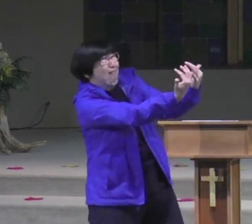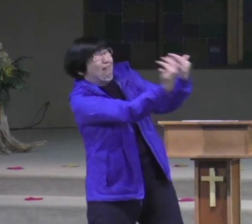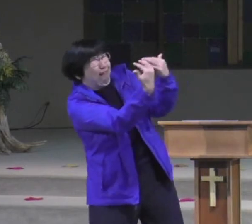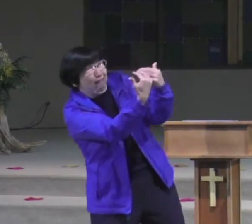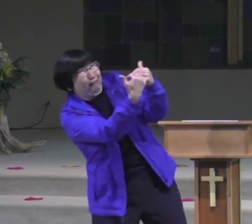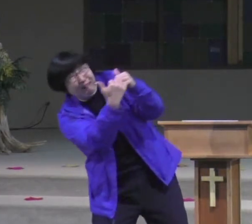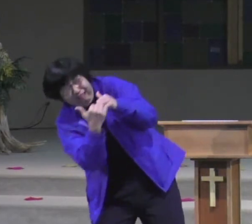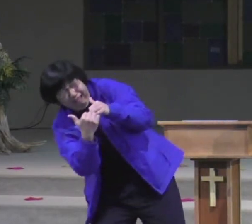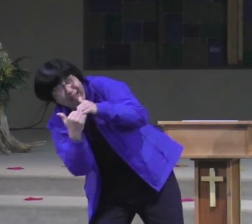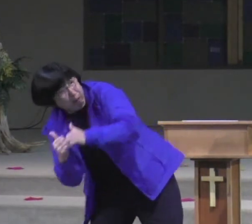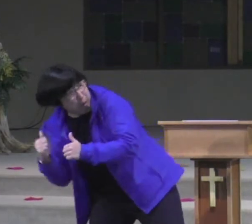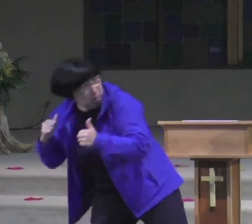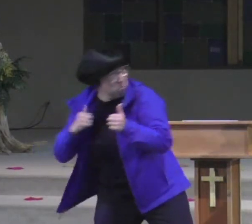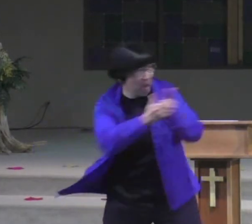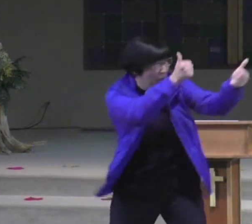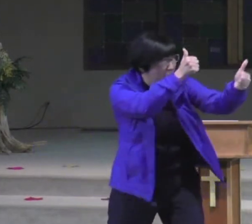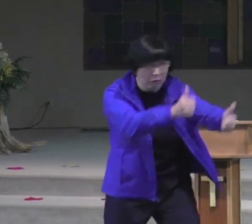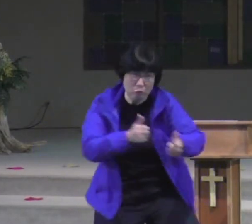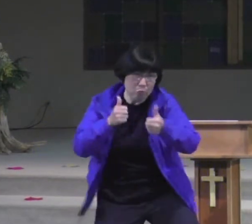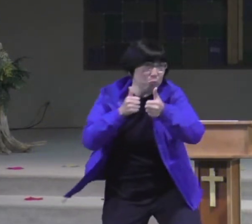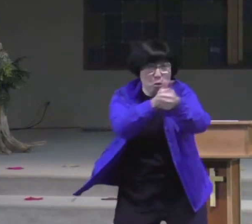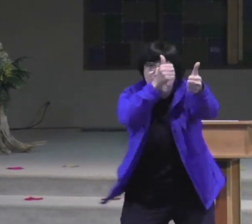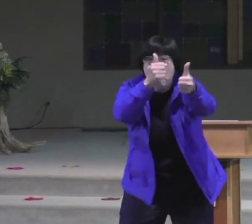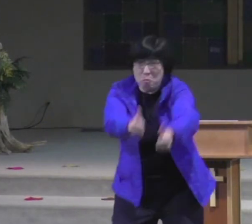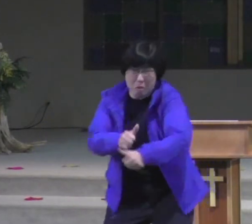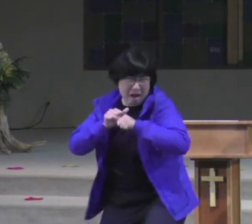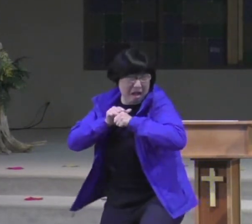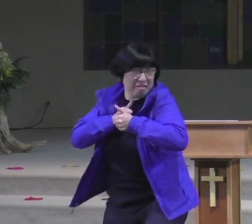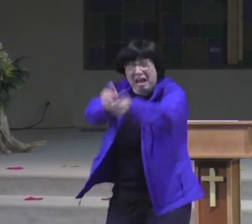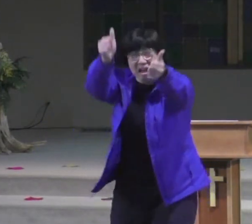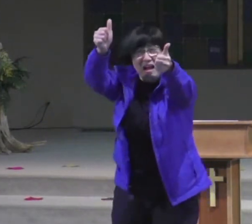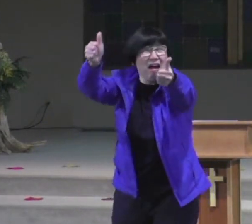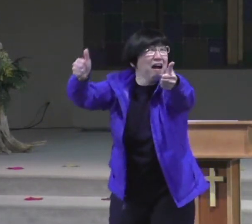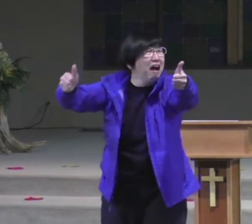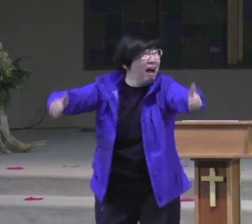When your enemies attack, you will beat them back.